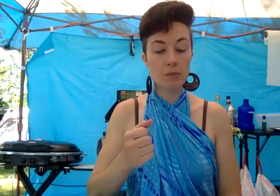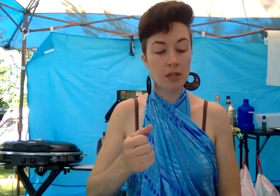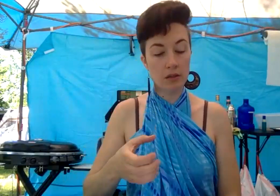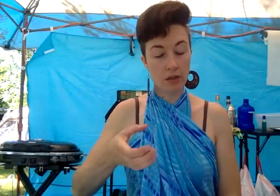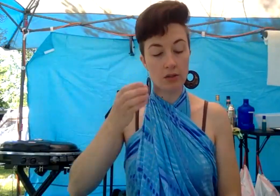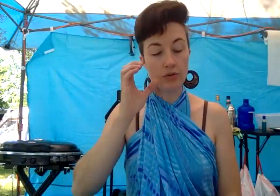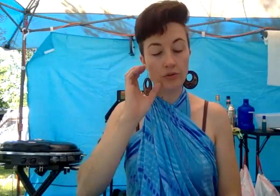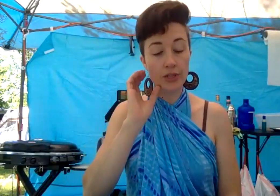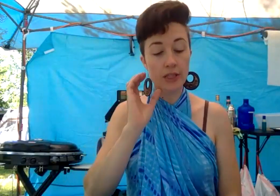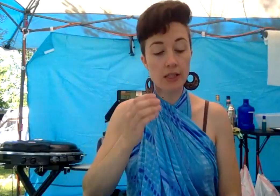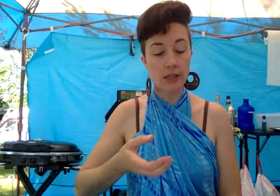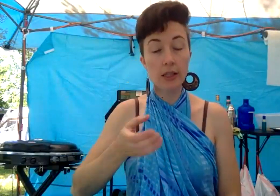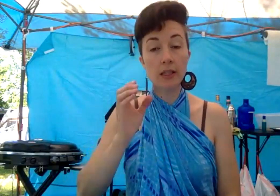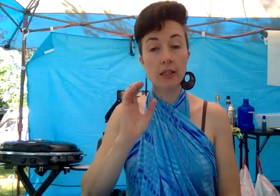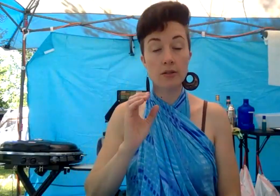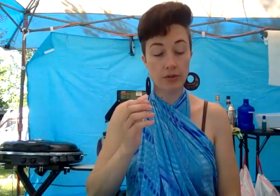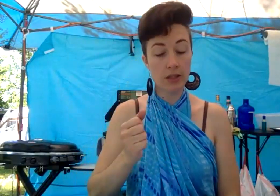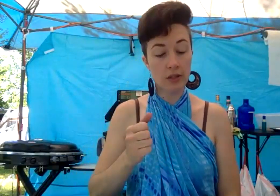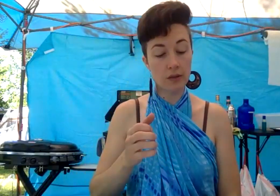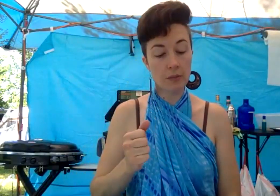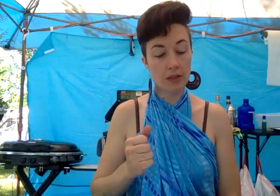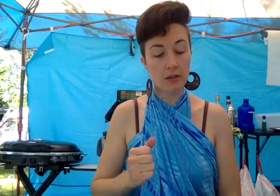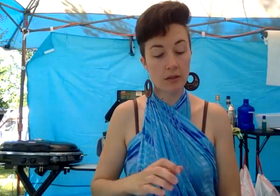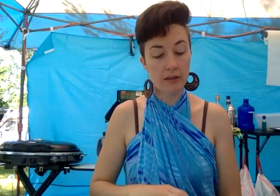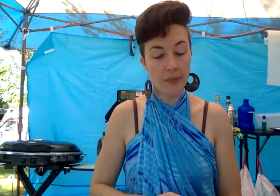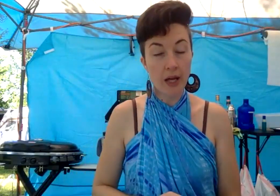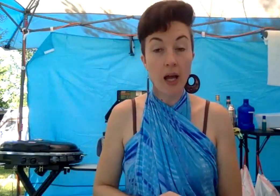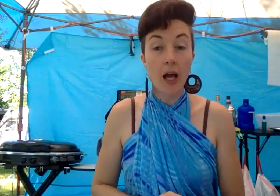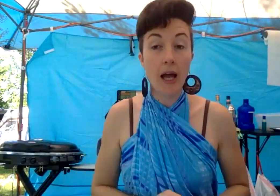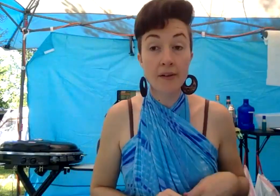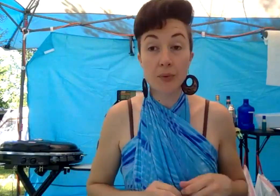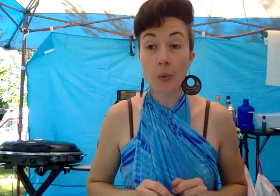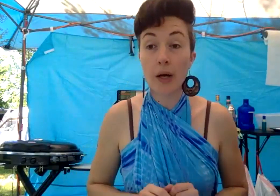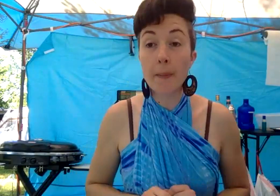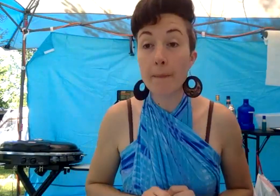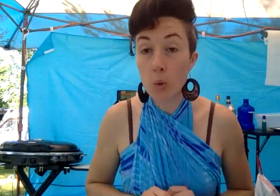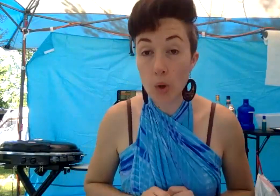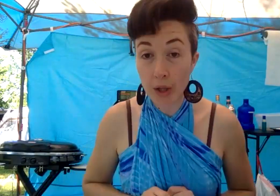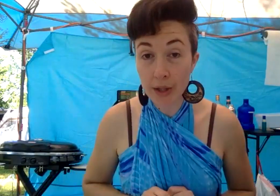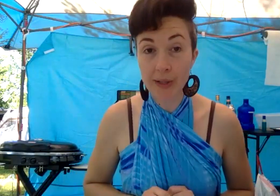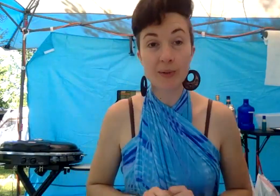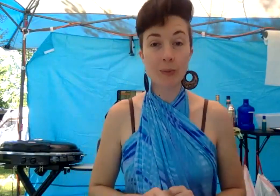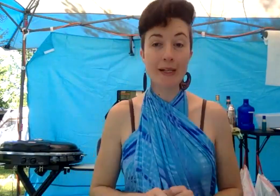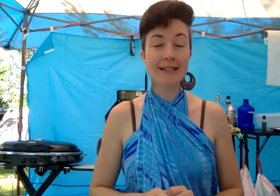milk, drink, drink your milk. And if we want more, we might